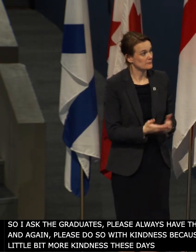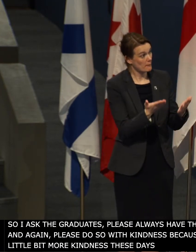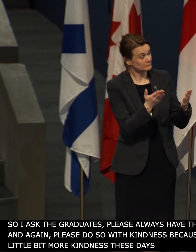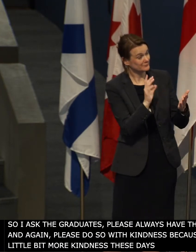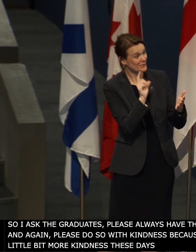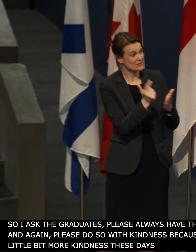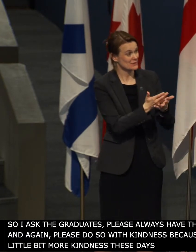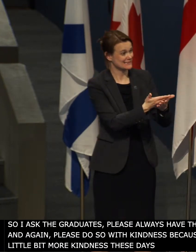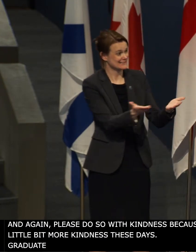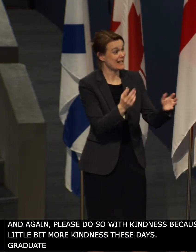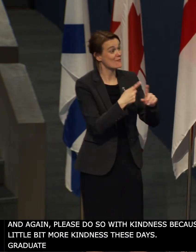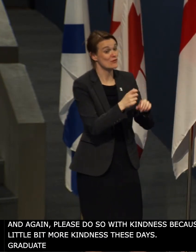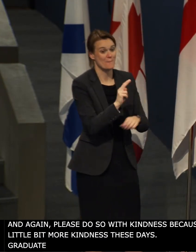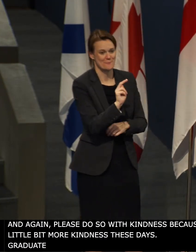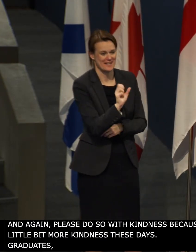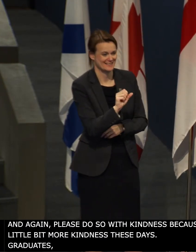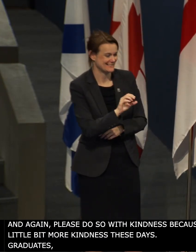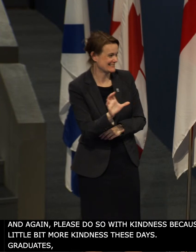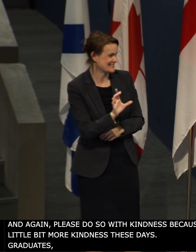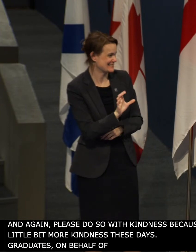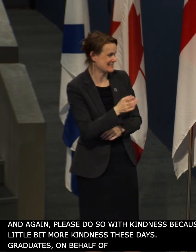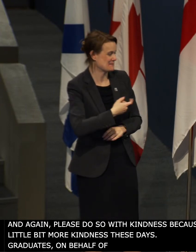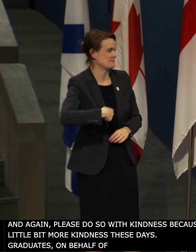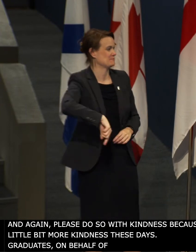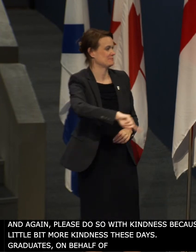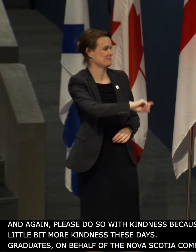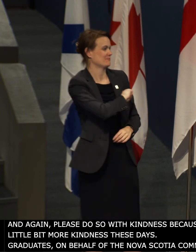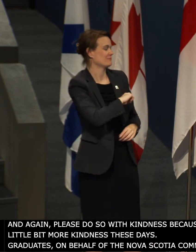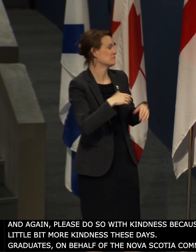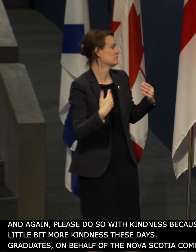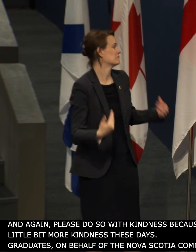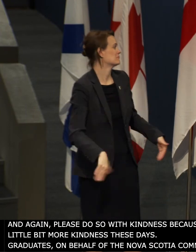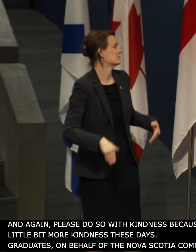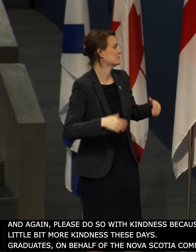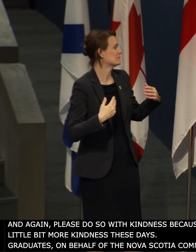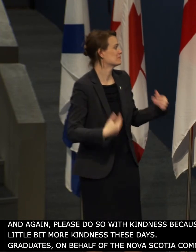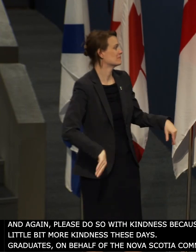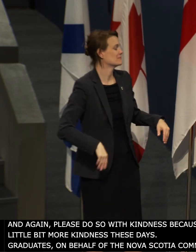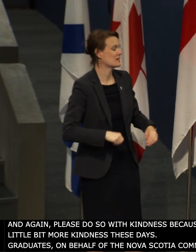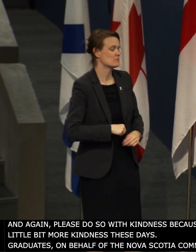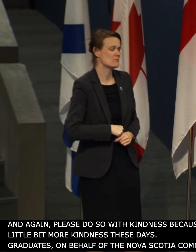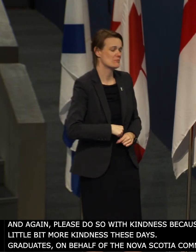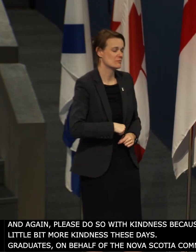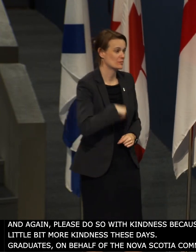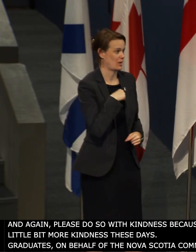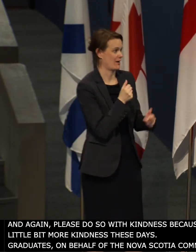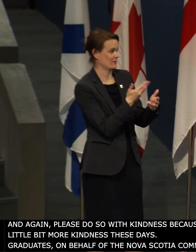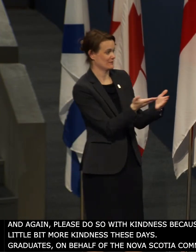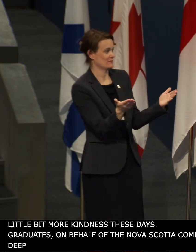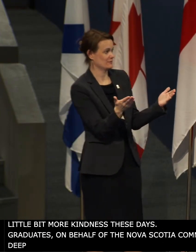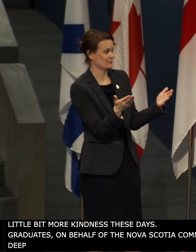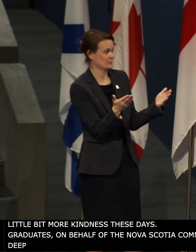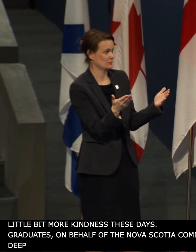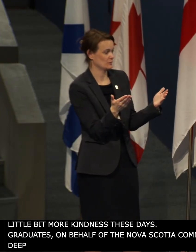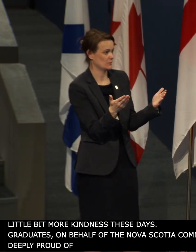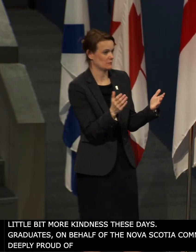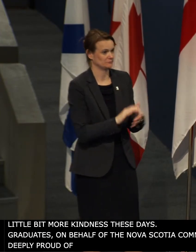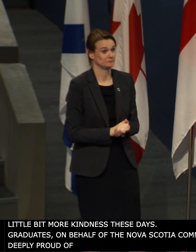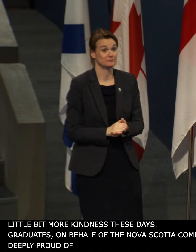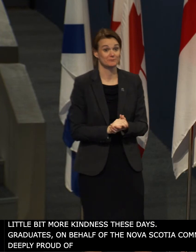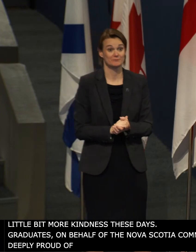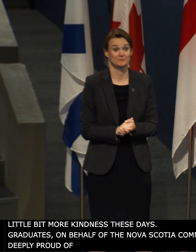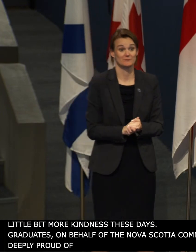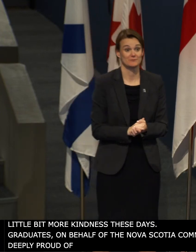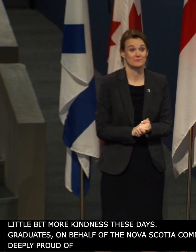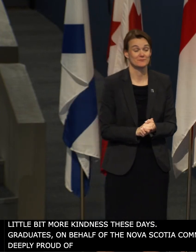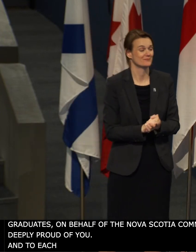Graduates, on behalf of the Nova Scotia Community College, please know that we are all so deeply, deeply proud of you. And to each and every